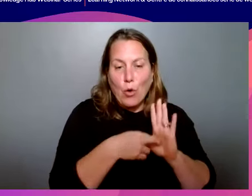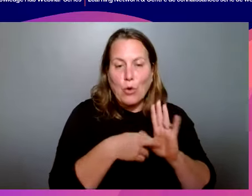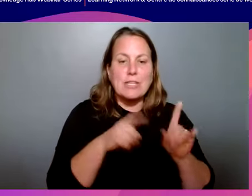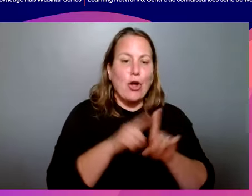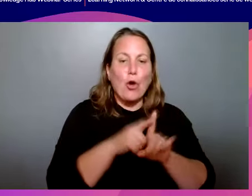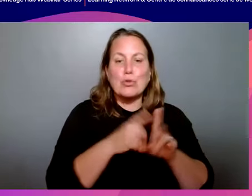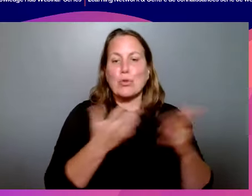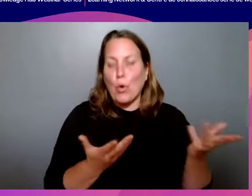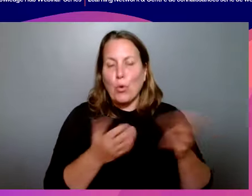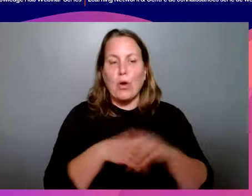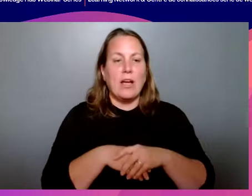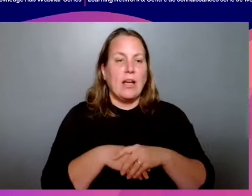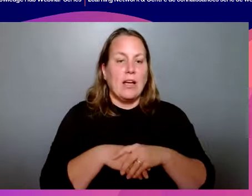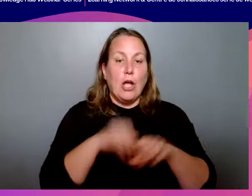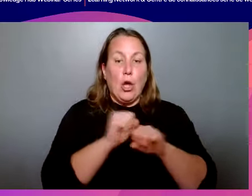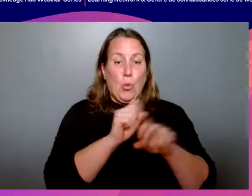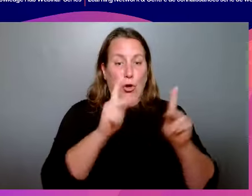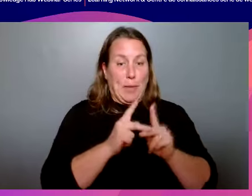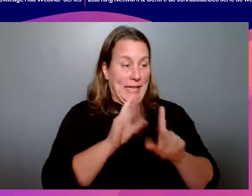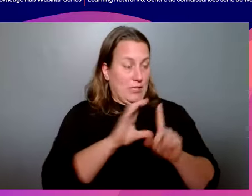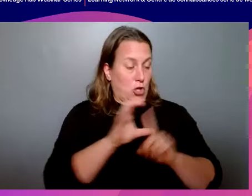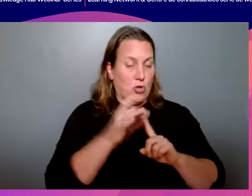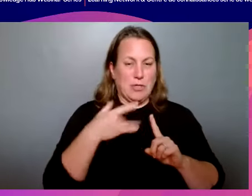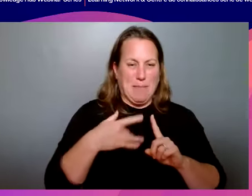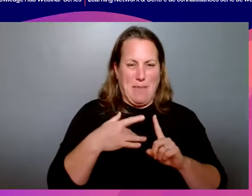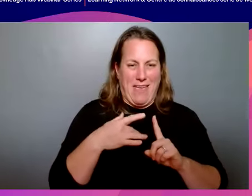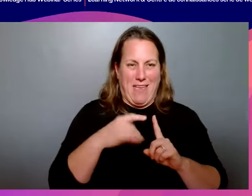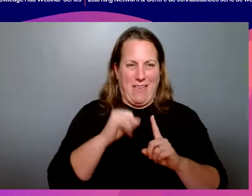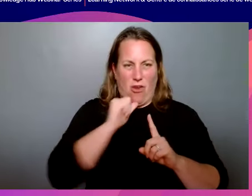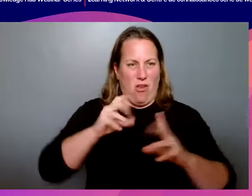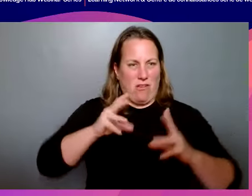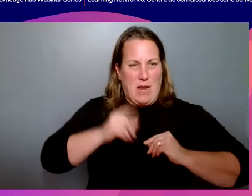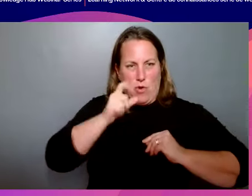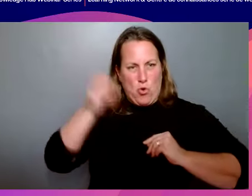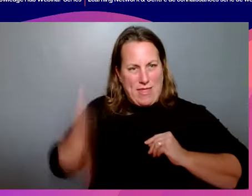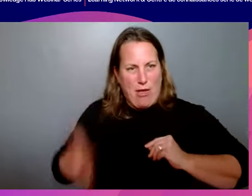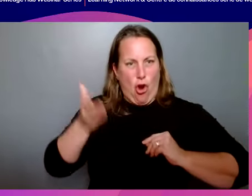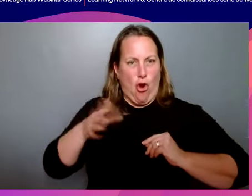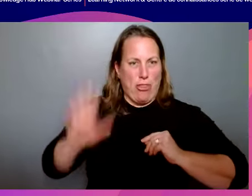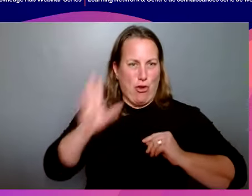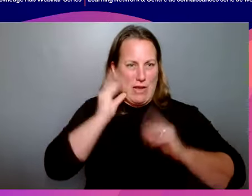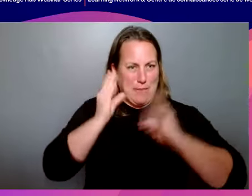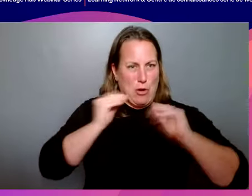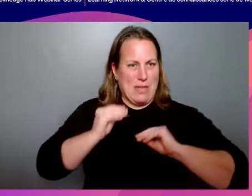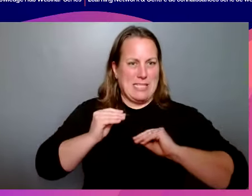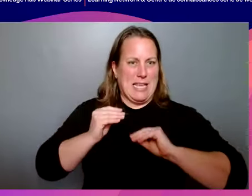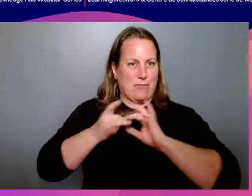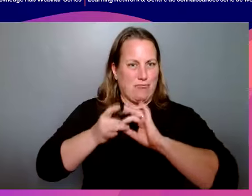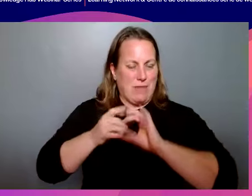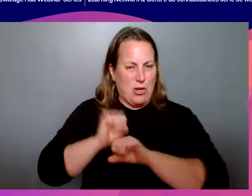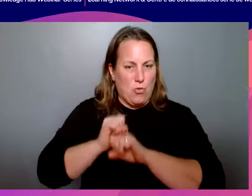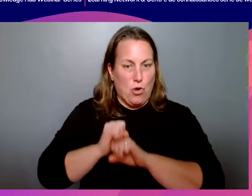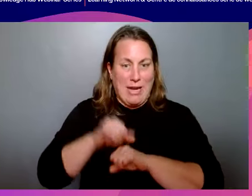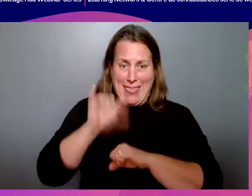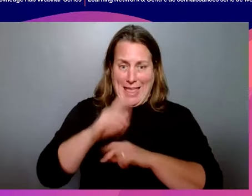fail to fully acknowledge or validate their identities and experiences. These systematic exclusions not only